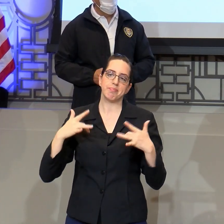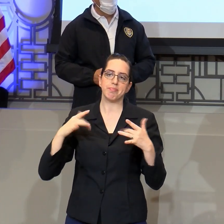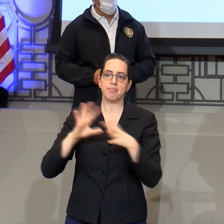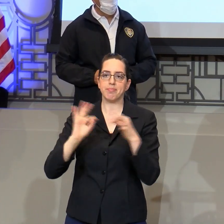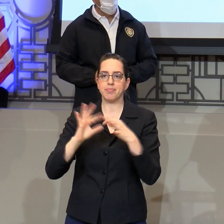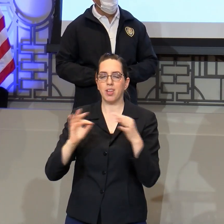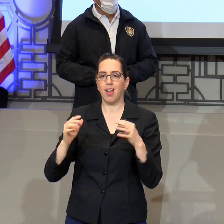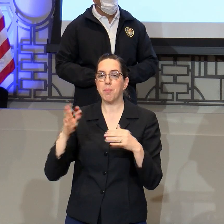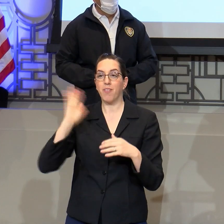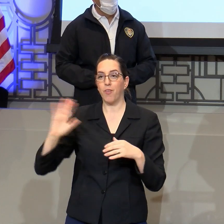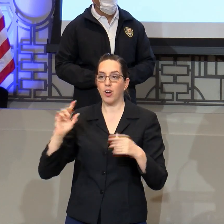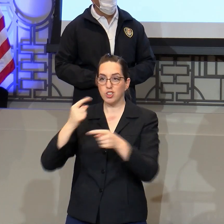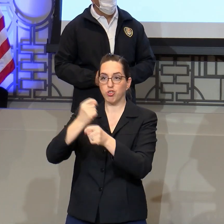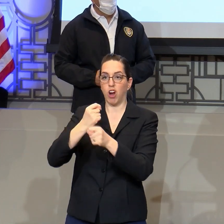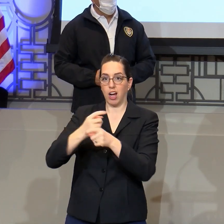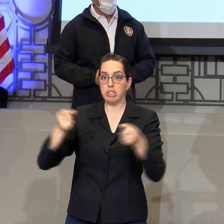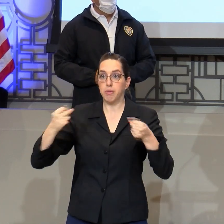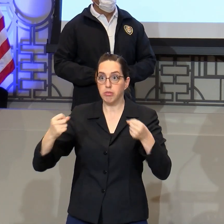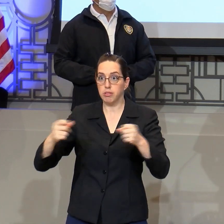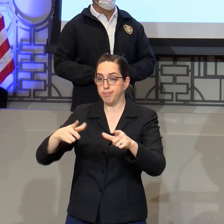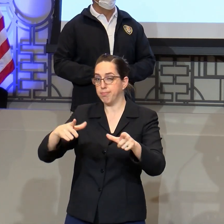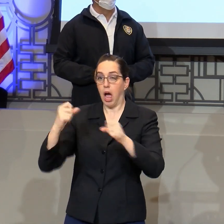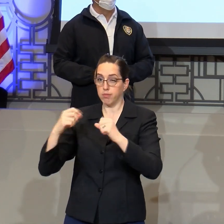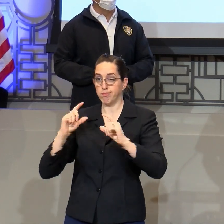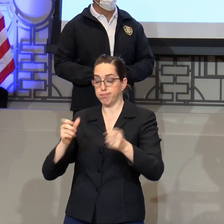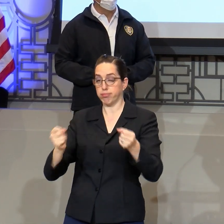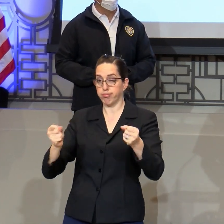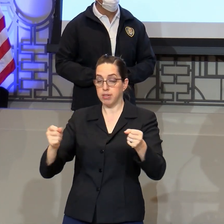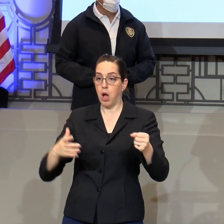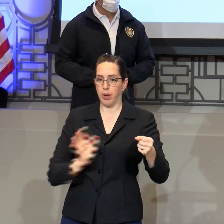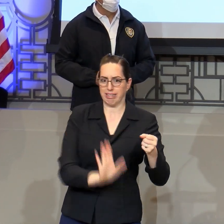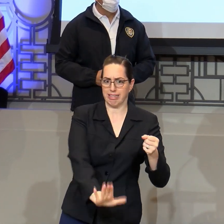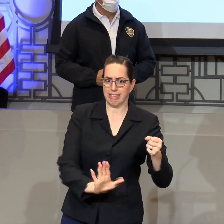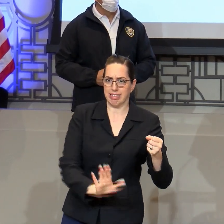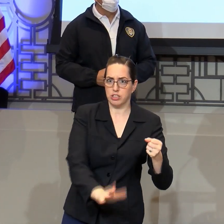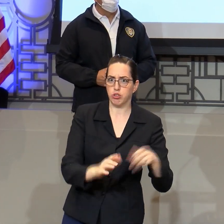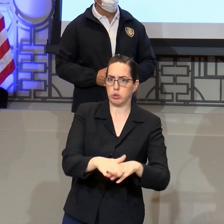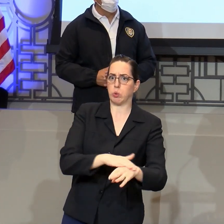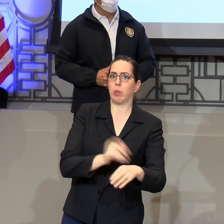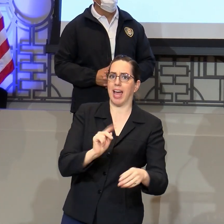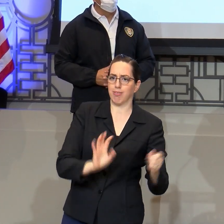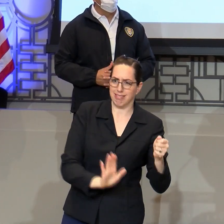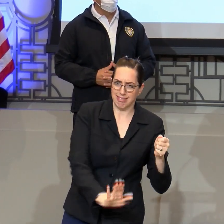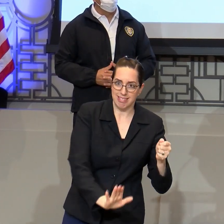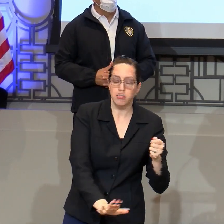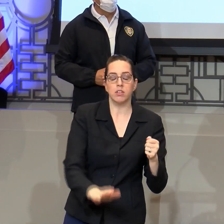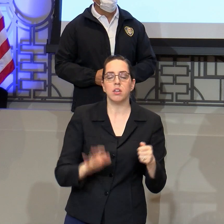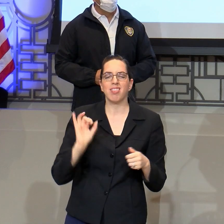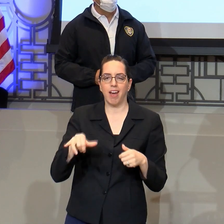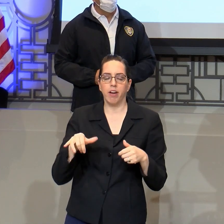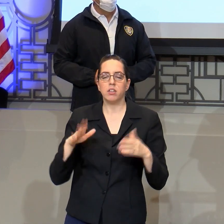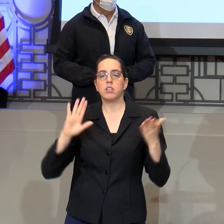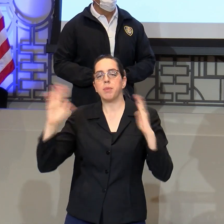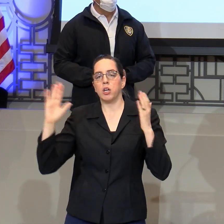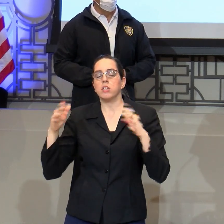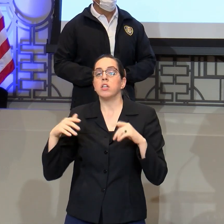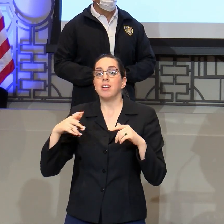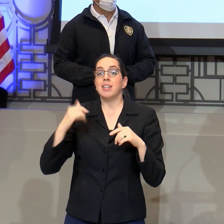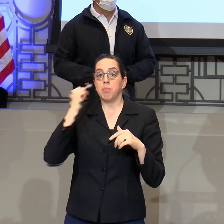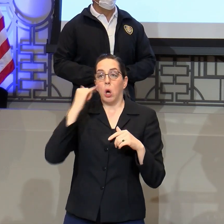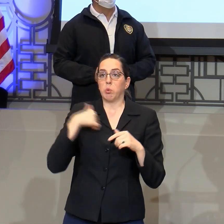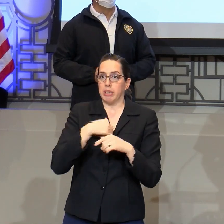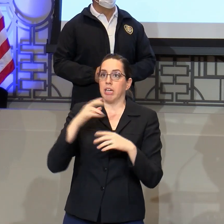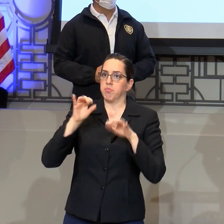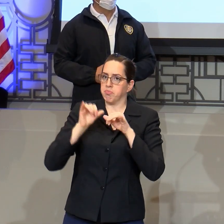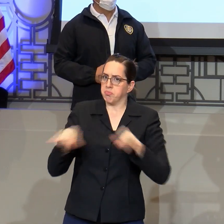a speeding truck and applying the brakes, what might be happening if once we get to a point where the numbers are relatively